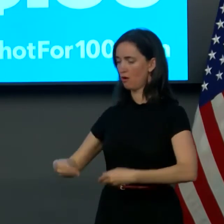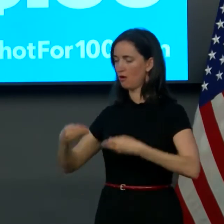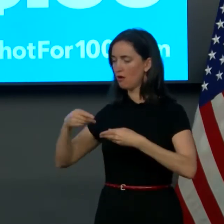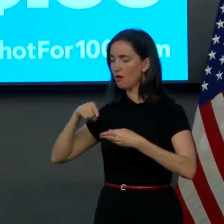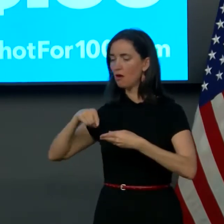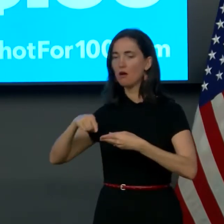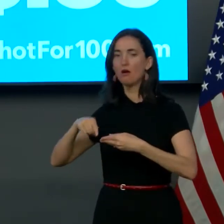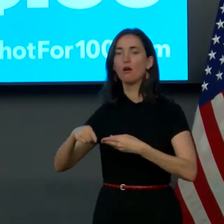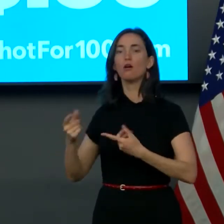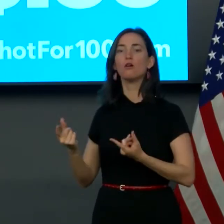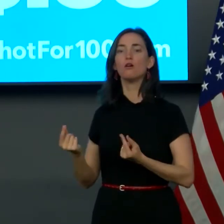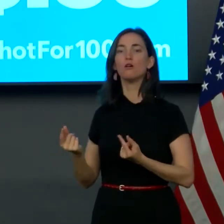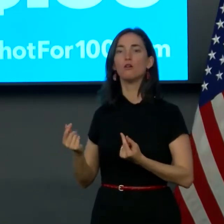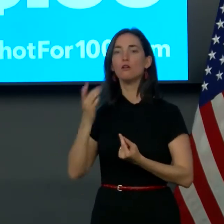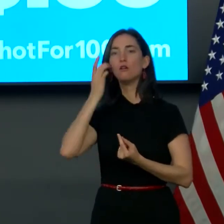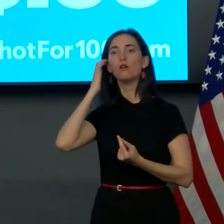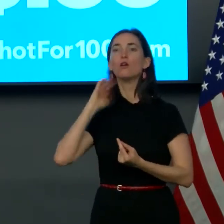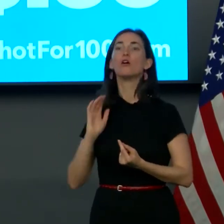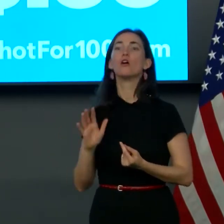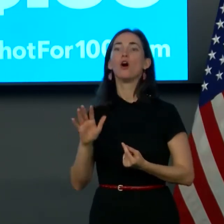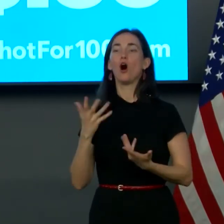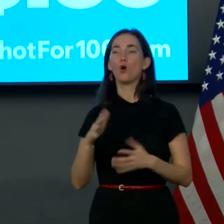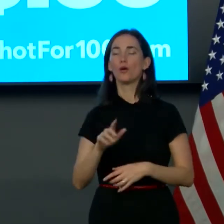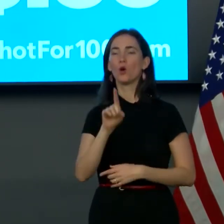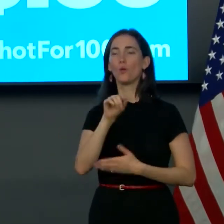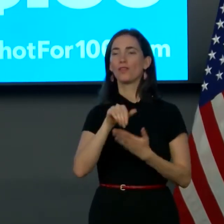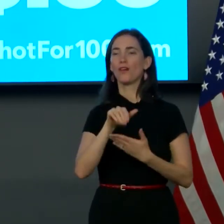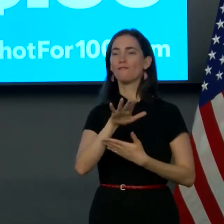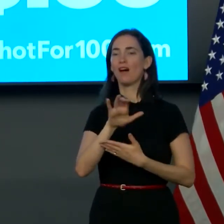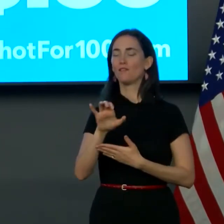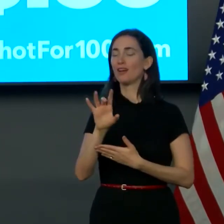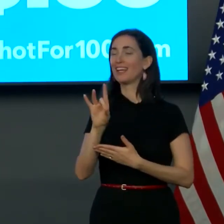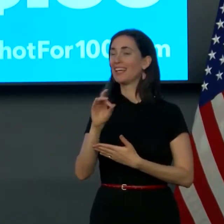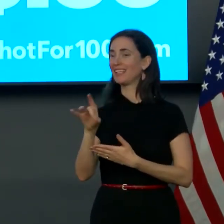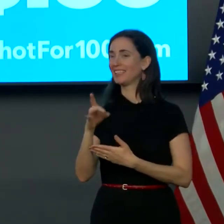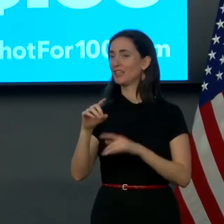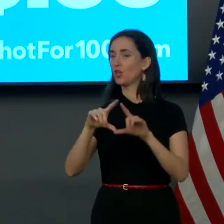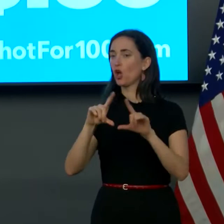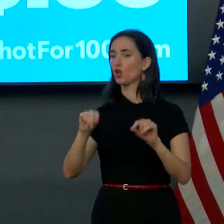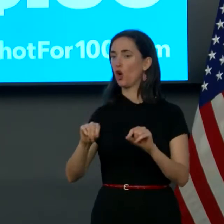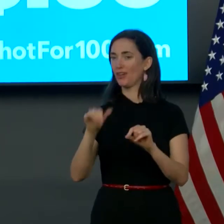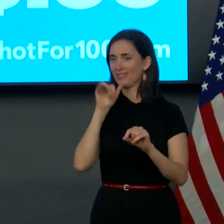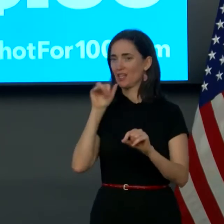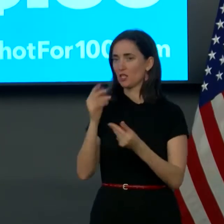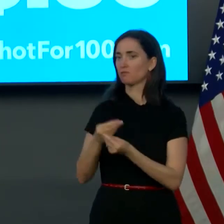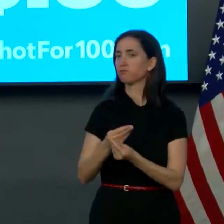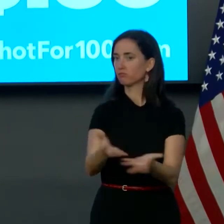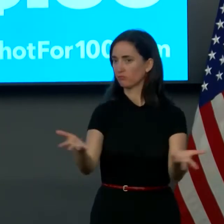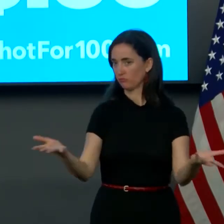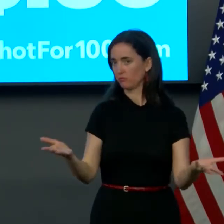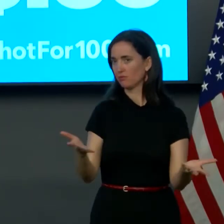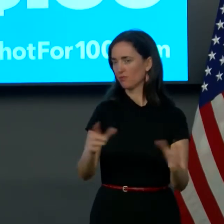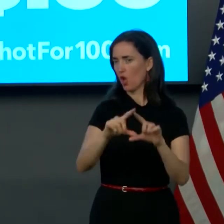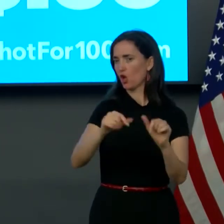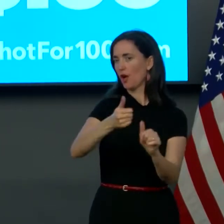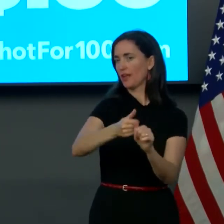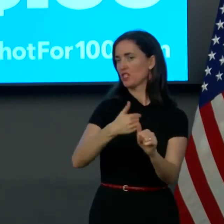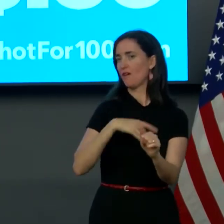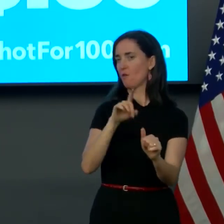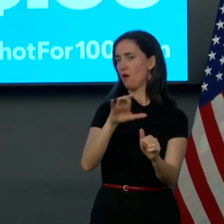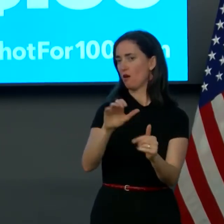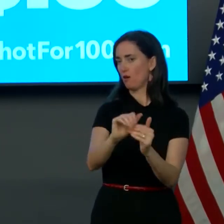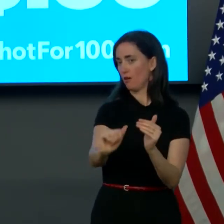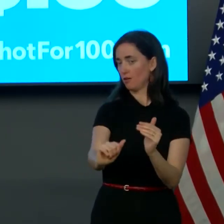1,518 cards were distributed through yesterday. And of course, many of